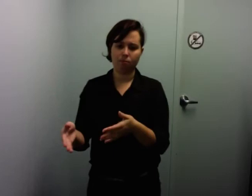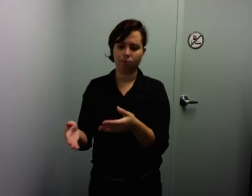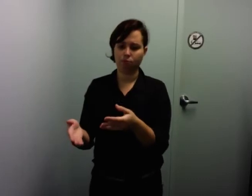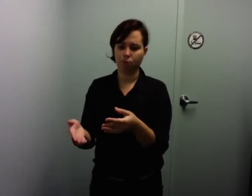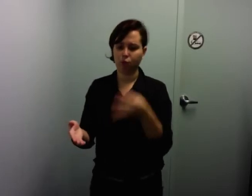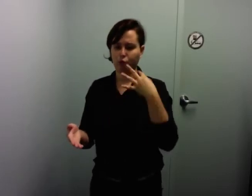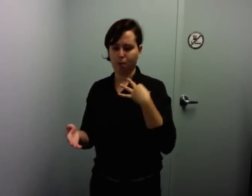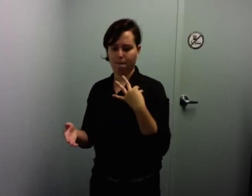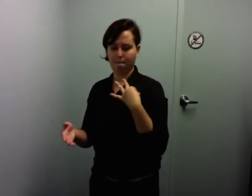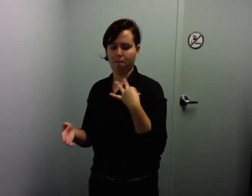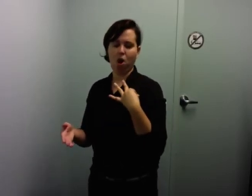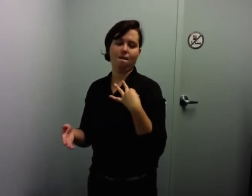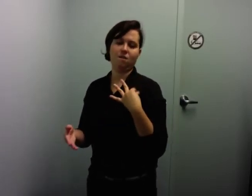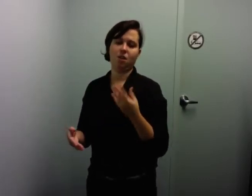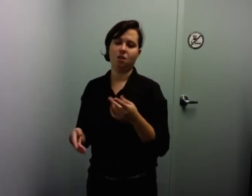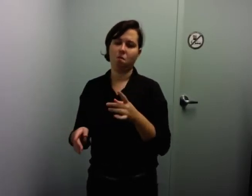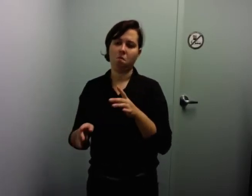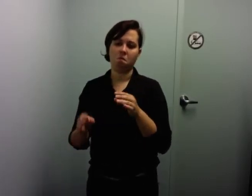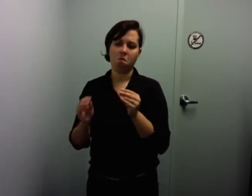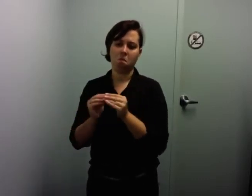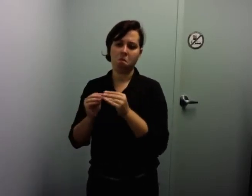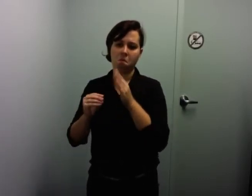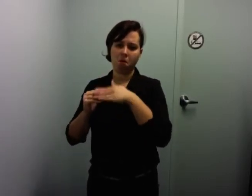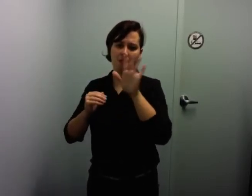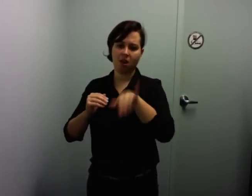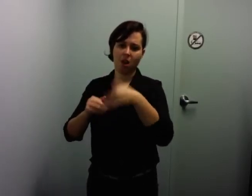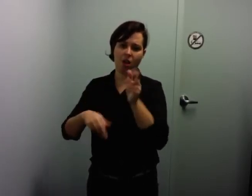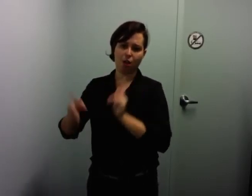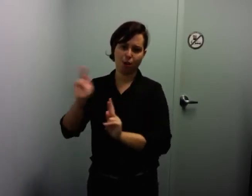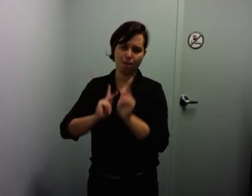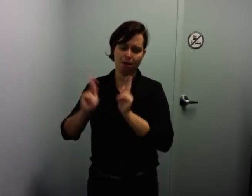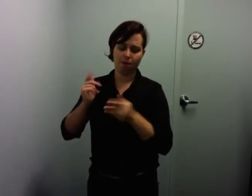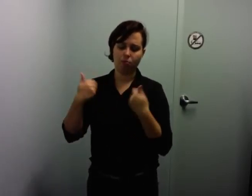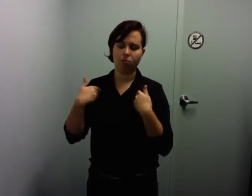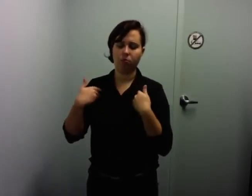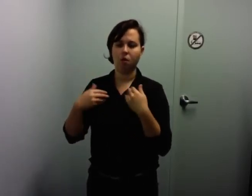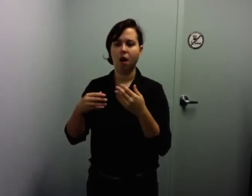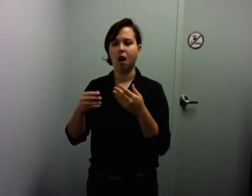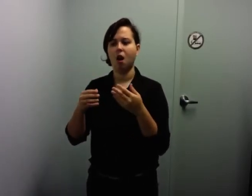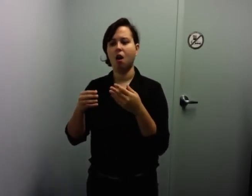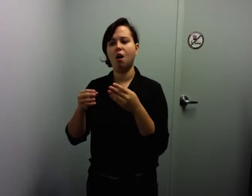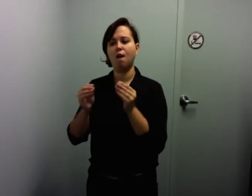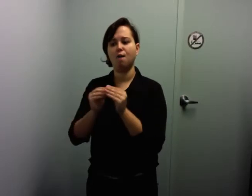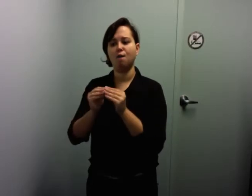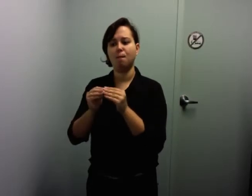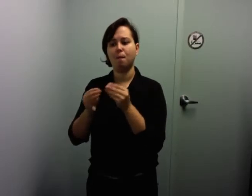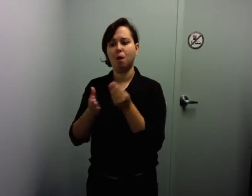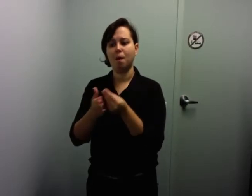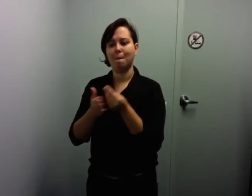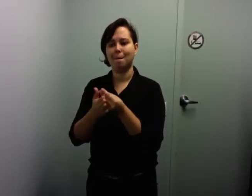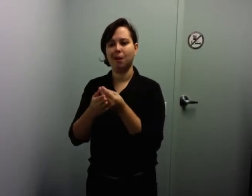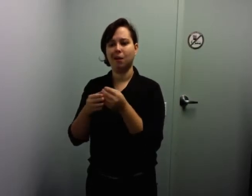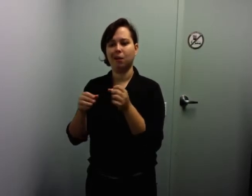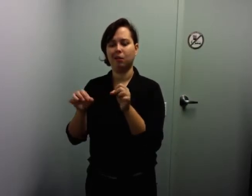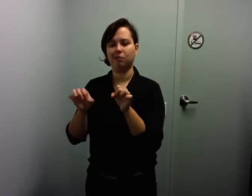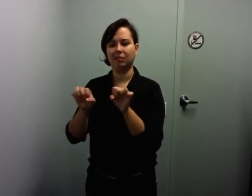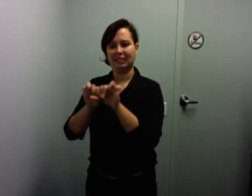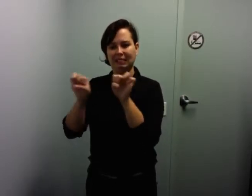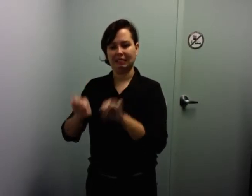more surplus or more optional money with which to support the system. The other is a regressive tax, and it's